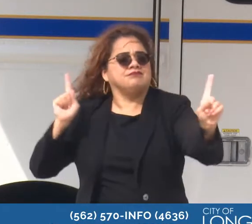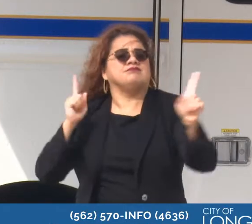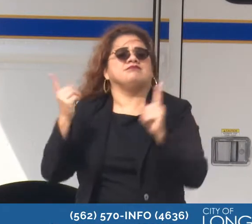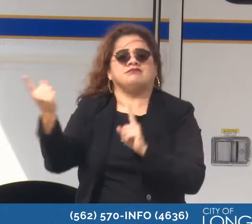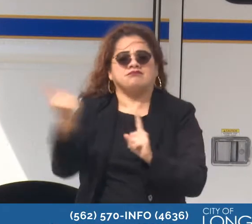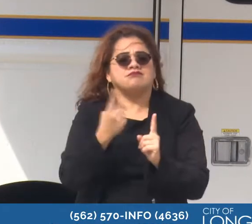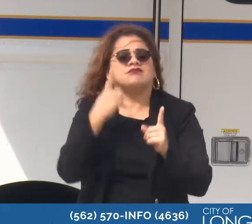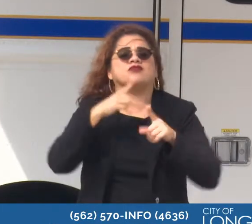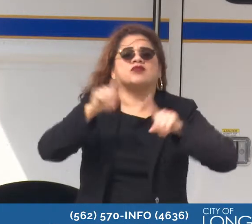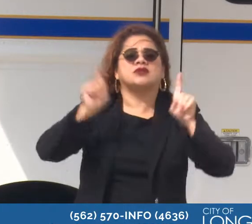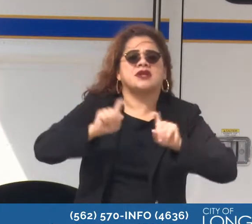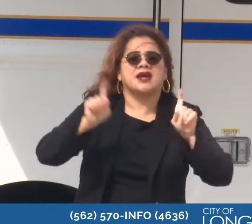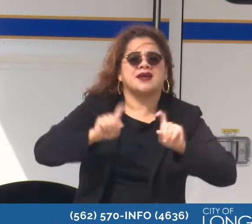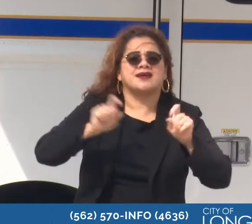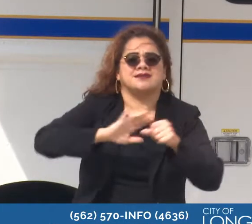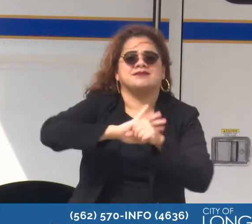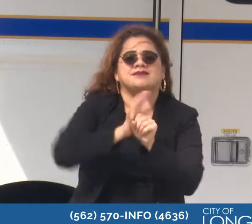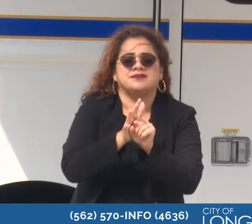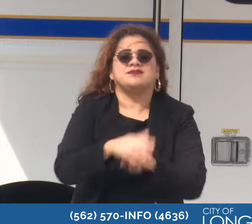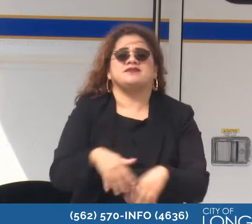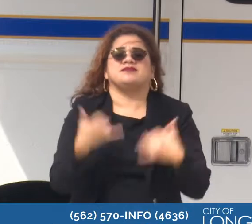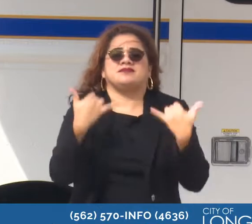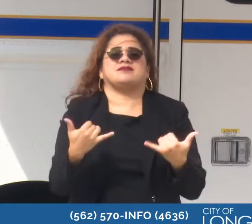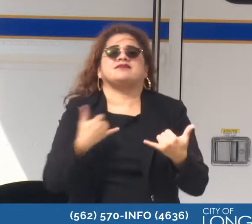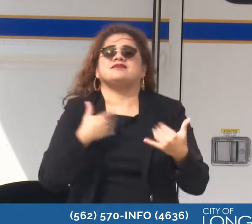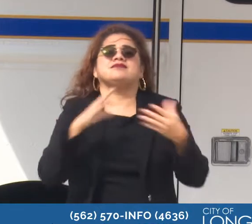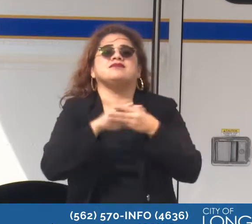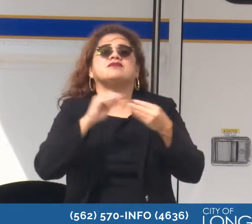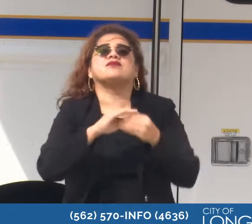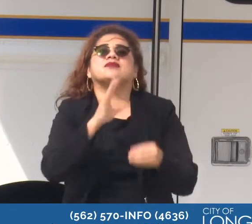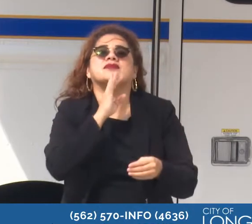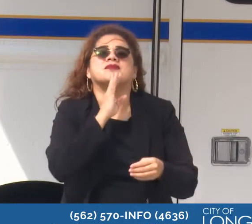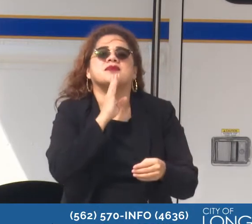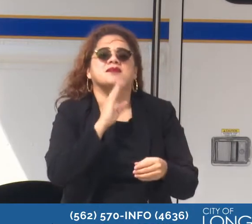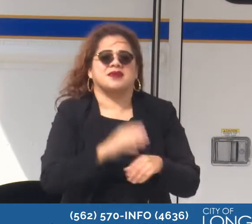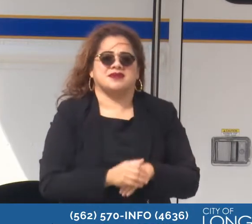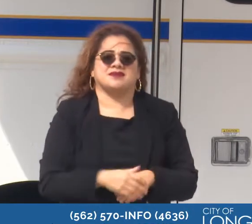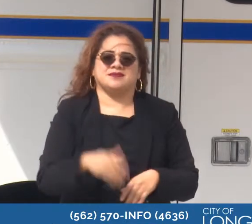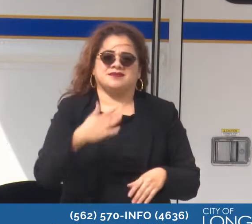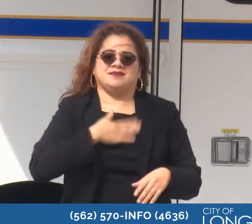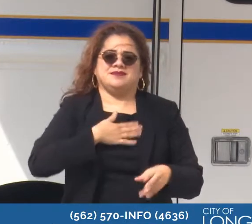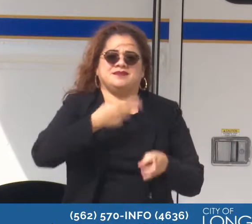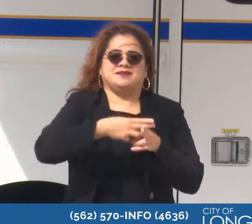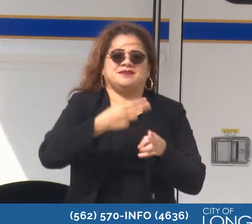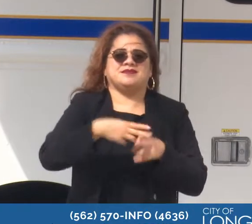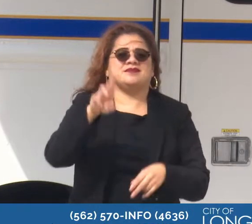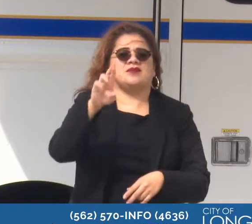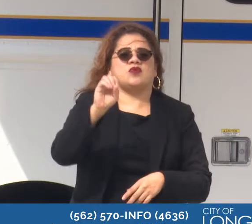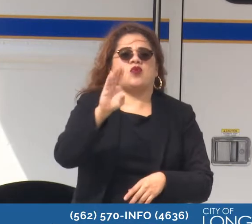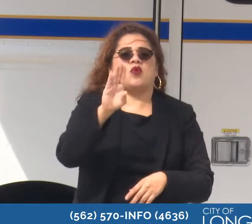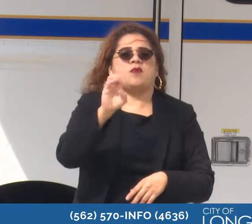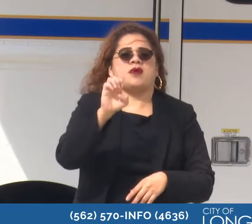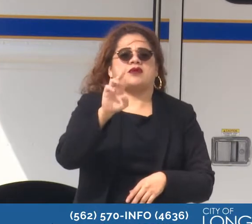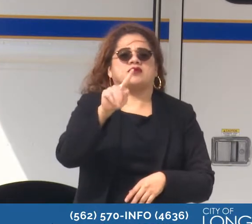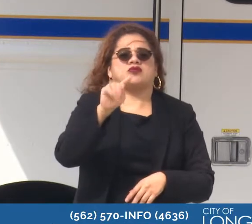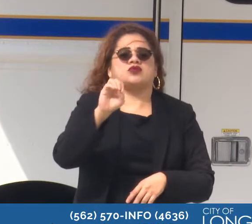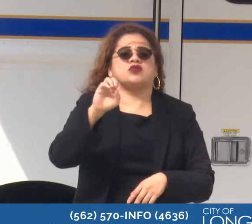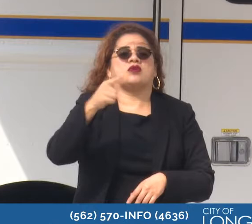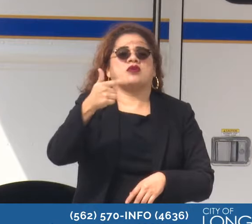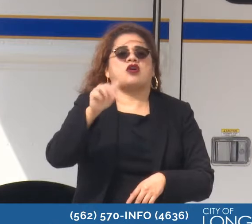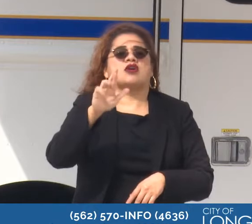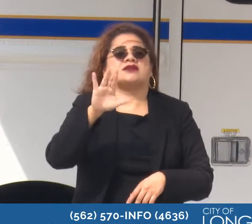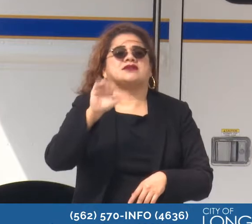brief remarks in Spanish, and then I'm going to turn this over to our next speaker. Mi nombre es Roberto García, soy alcalde de la ciudad de Long